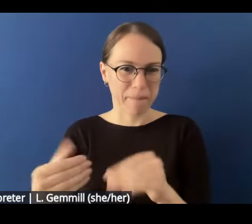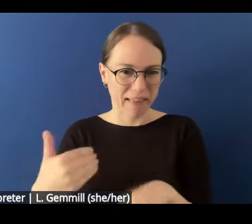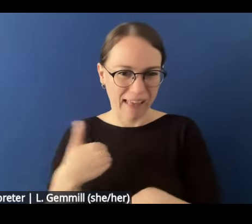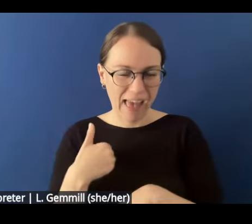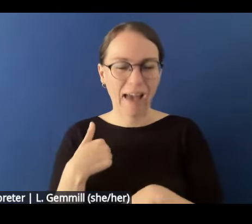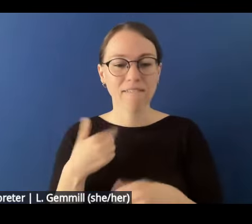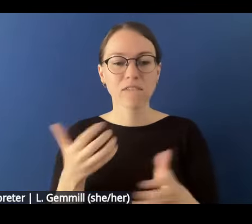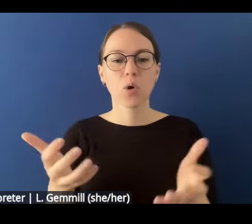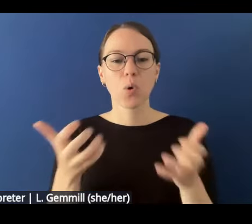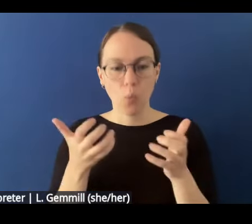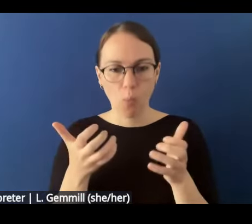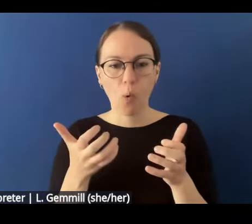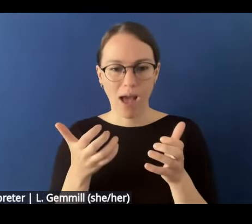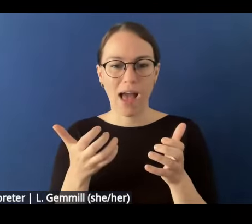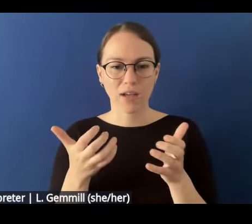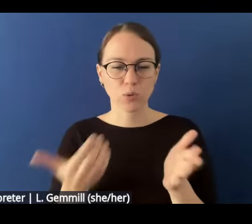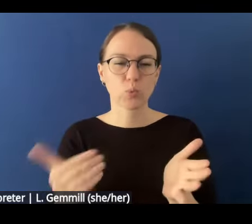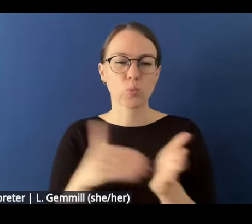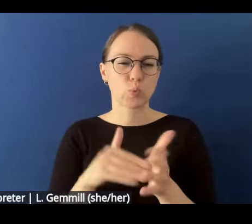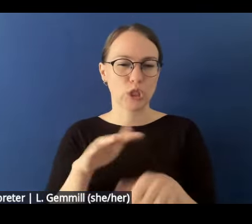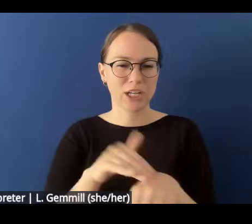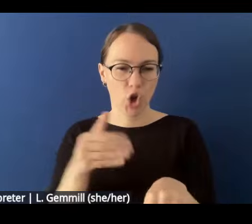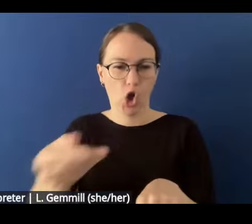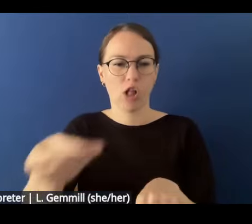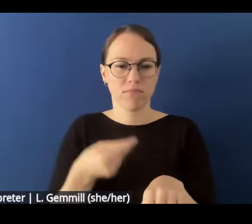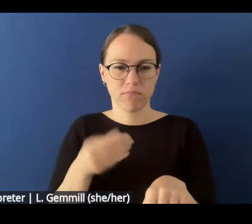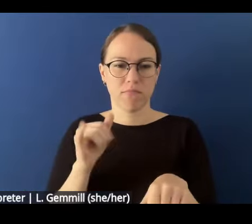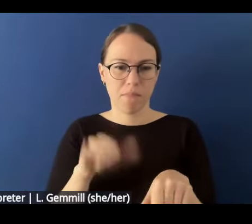circulate recall petitions for that reason.